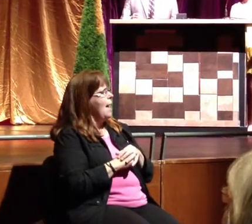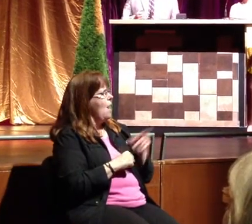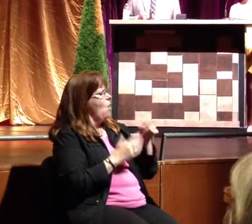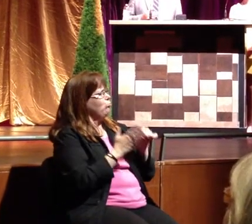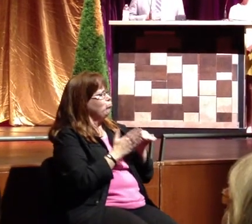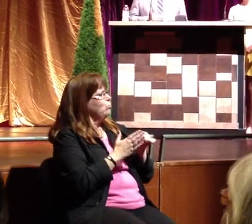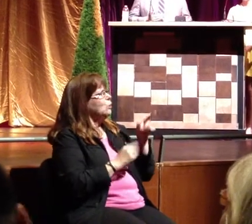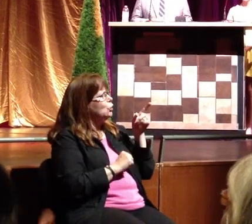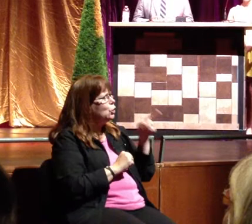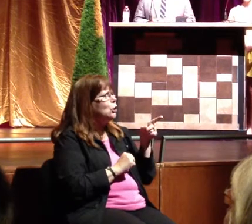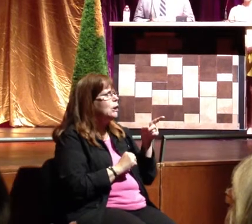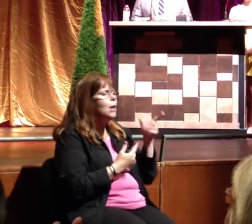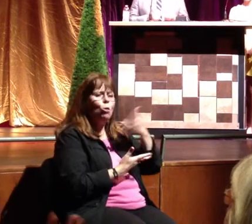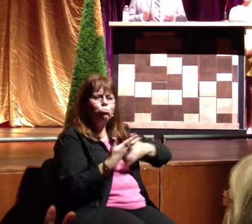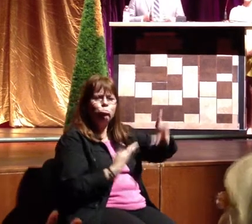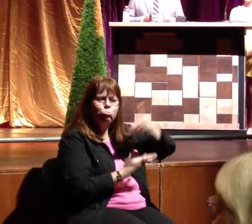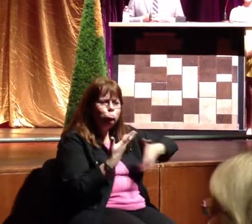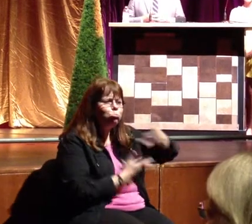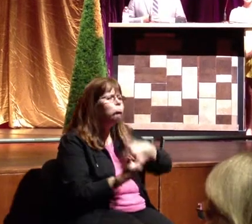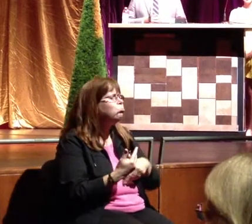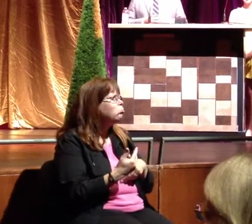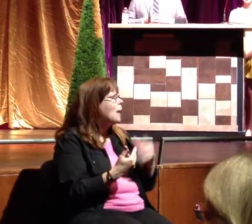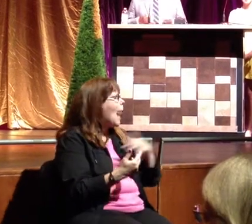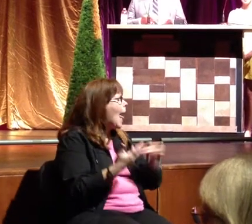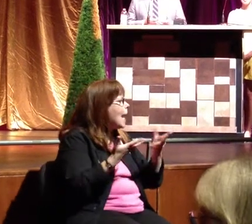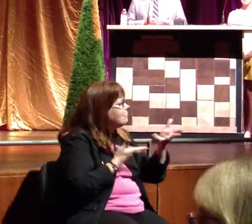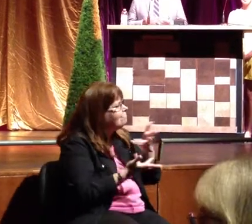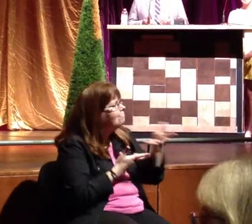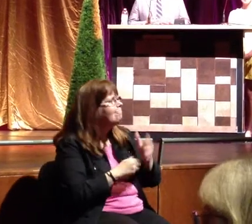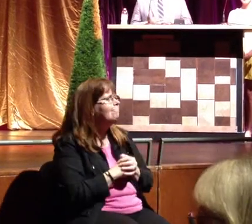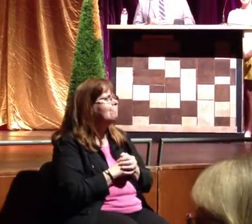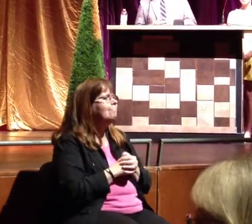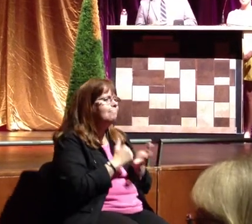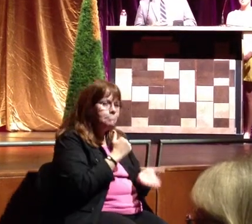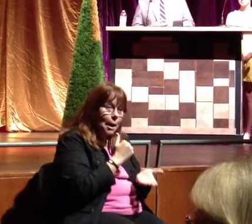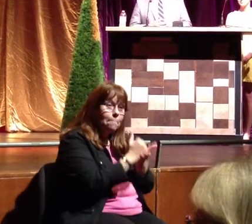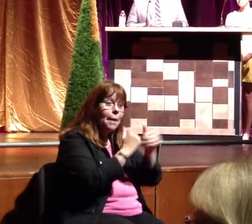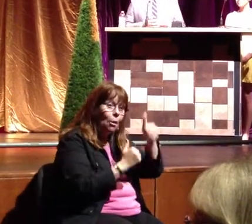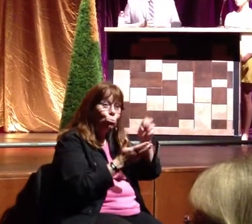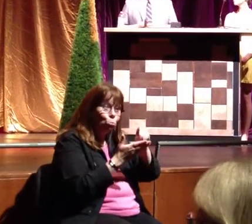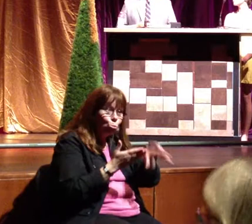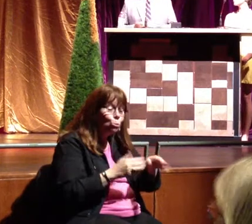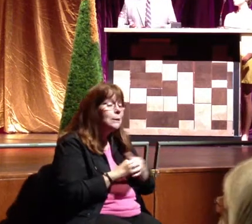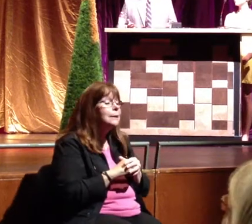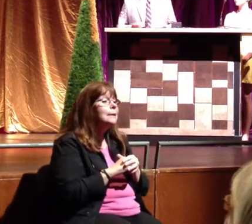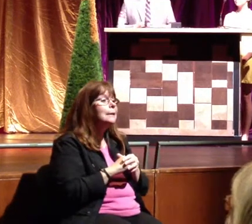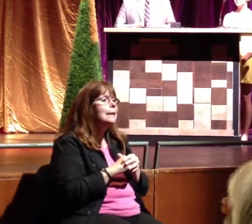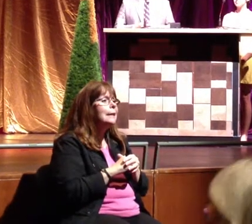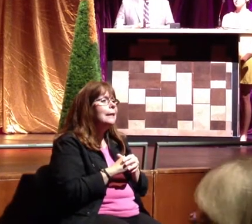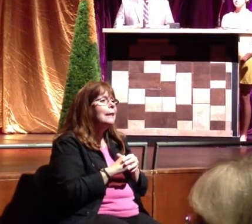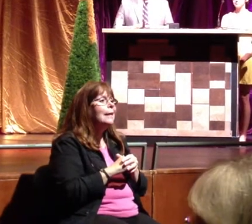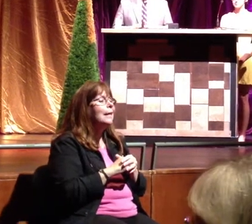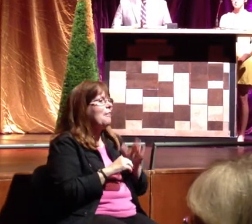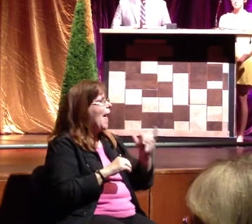ability to be very social, interactive, helpful with other students, but also commanding